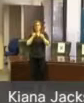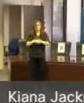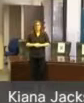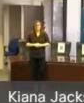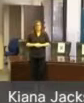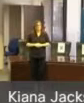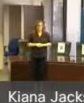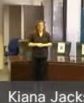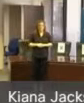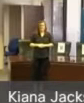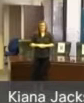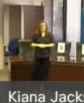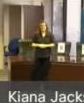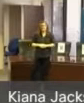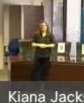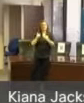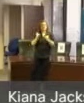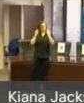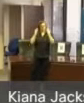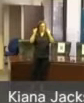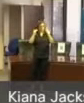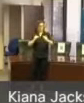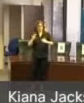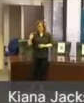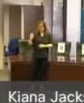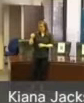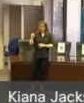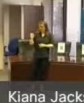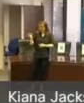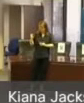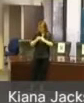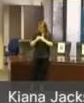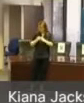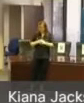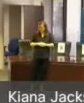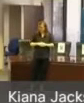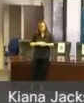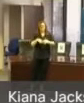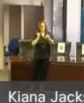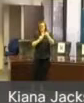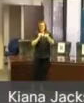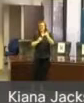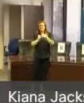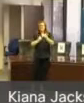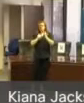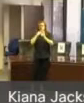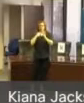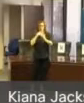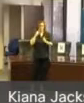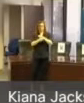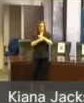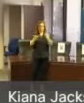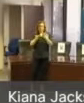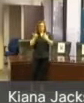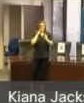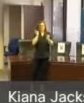And you may proceed, Melanie. Thank you. The last set of rule changes is for disaster